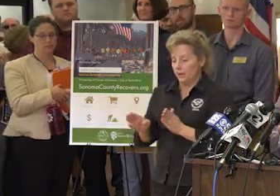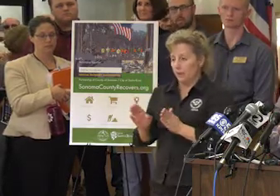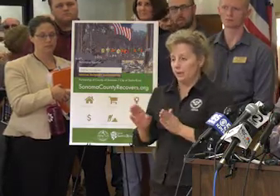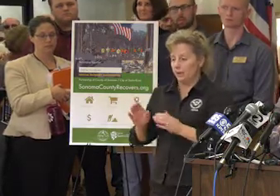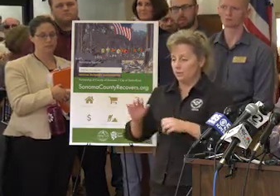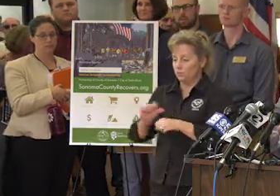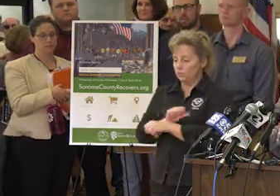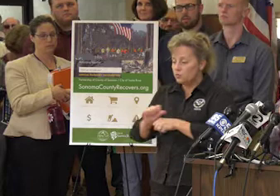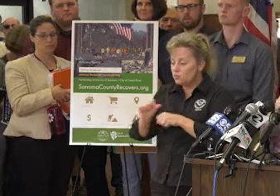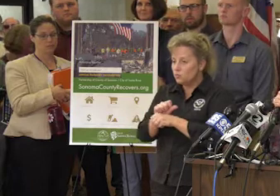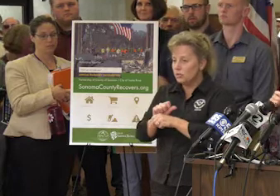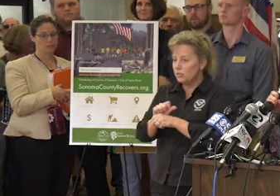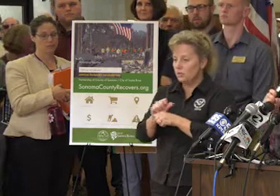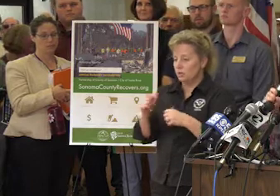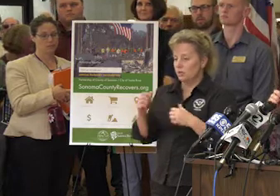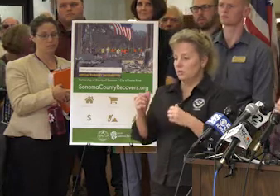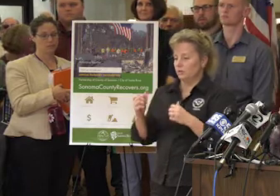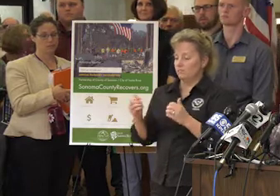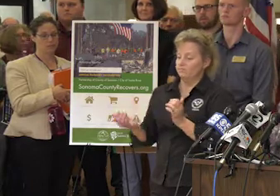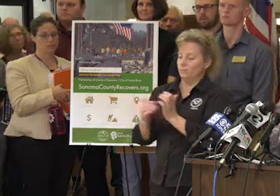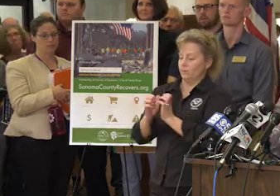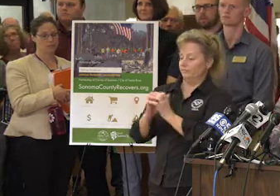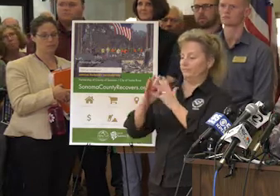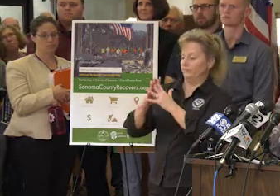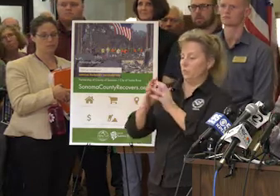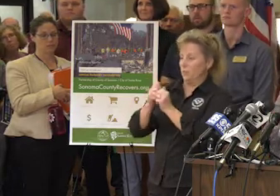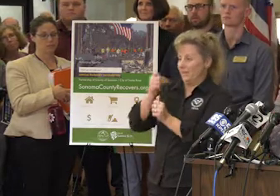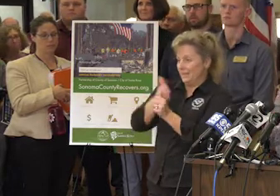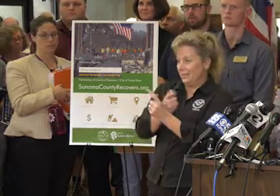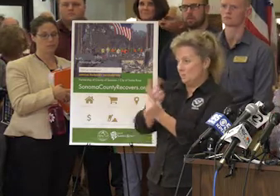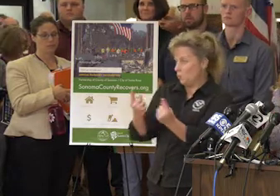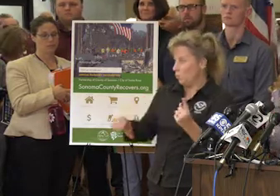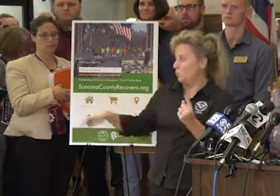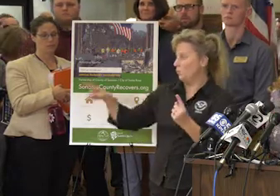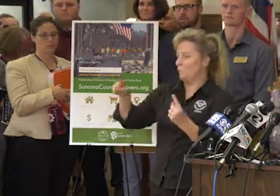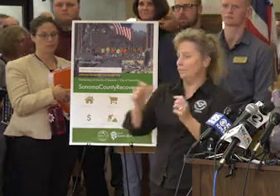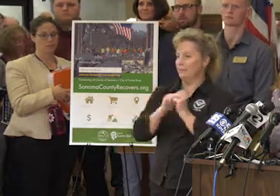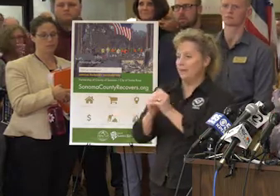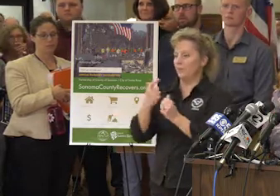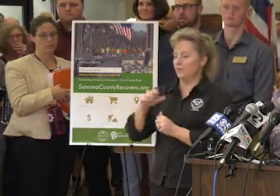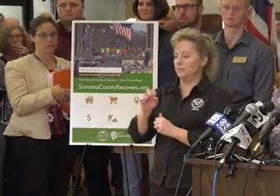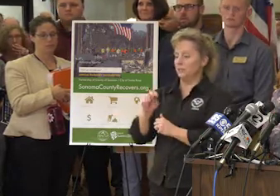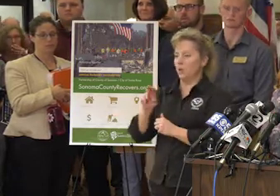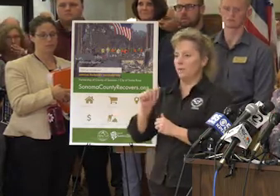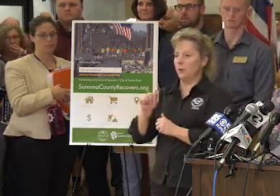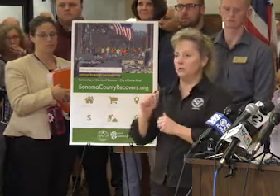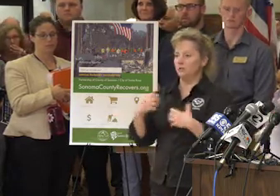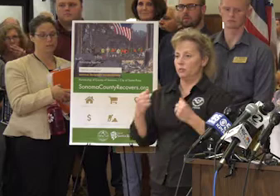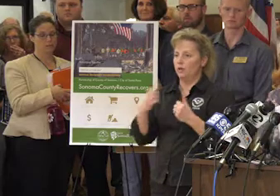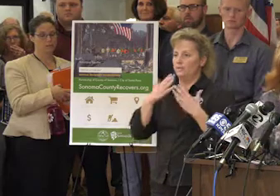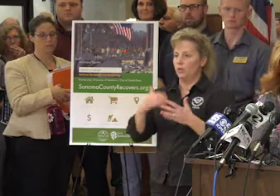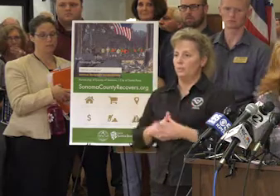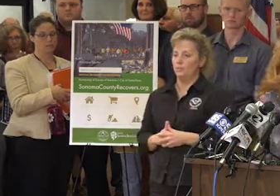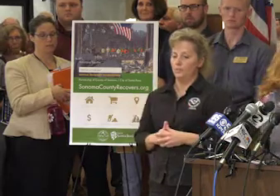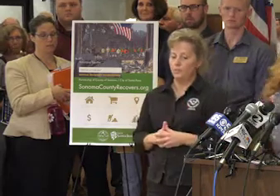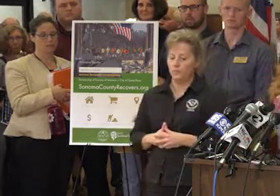tackle this recovery with each and every one of you. Together, we are Sonoma strong. Thank